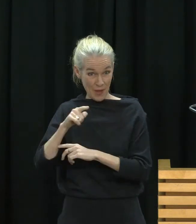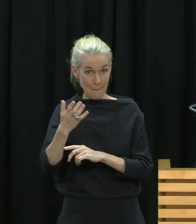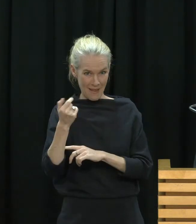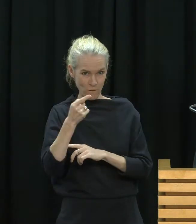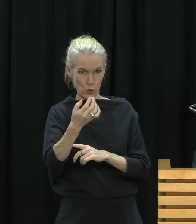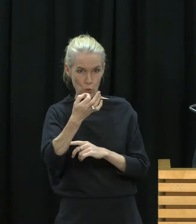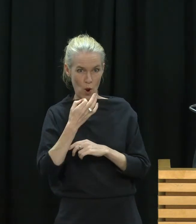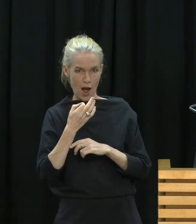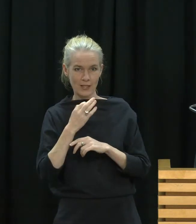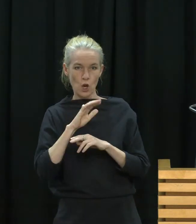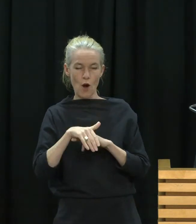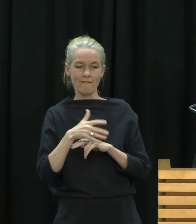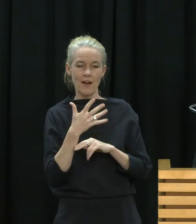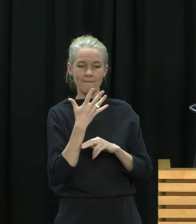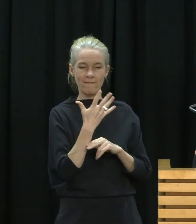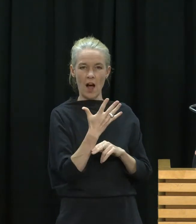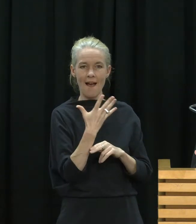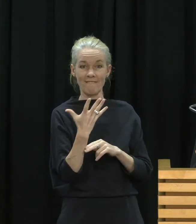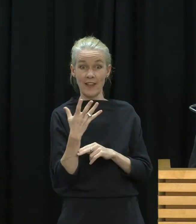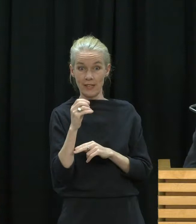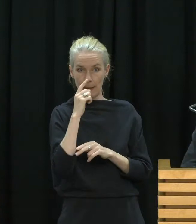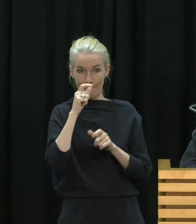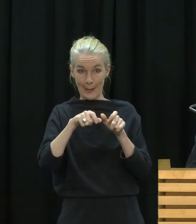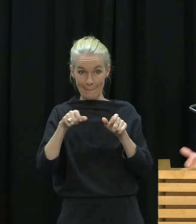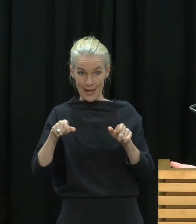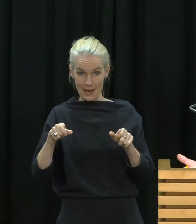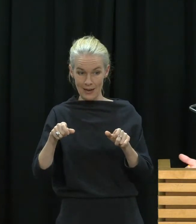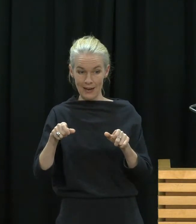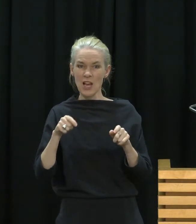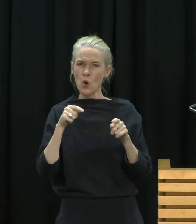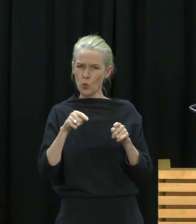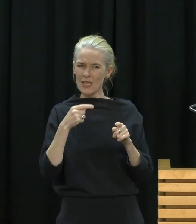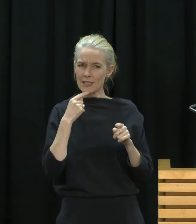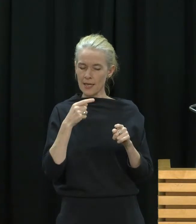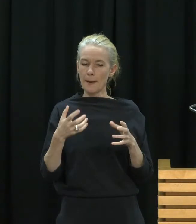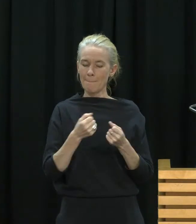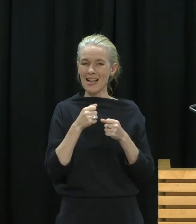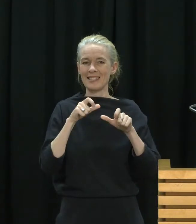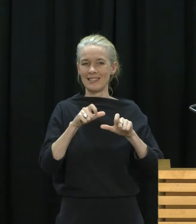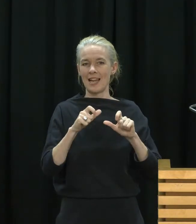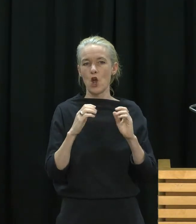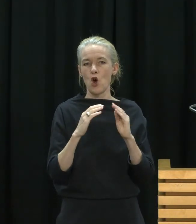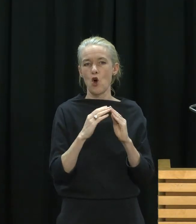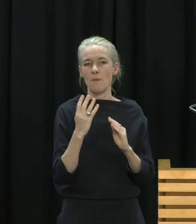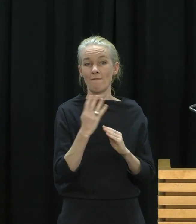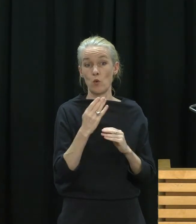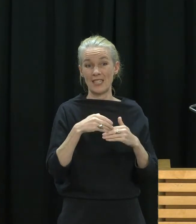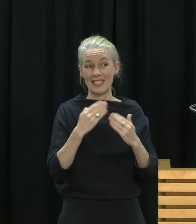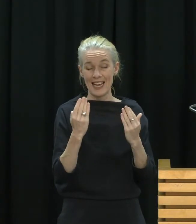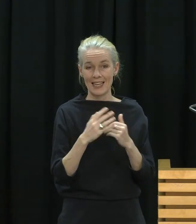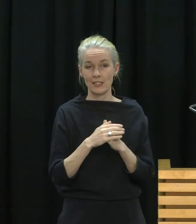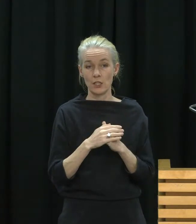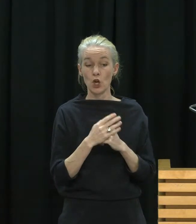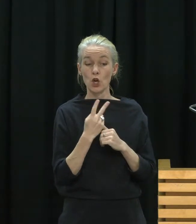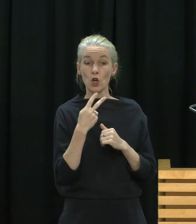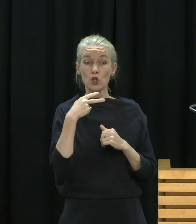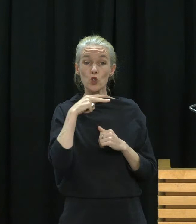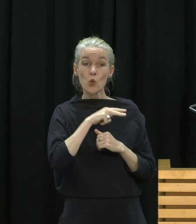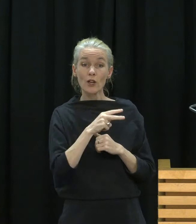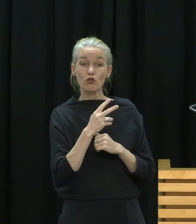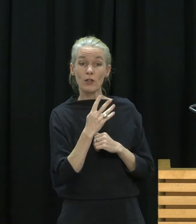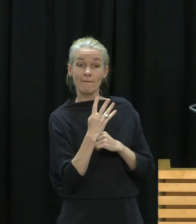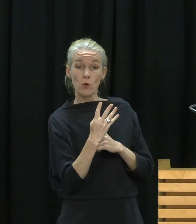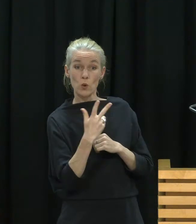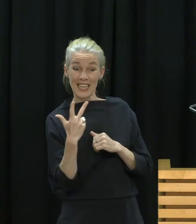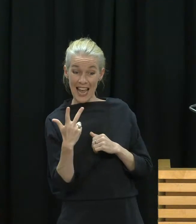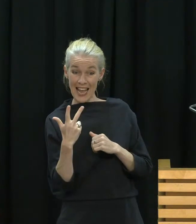550 people who are required to isolate for 14 days, 248, that is 45%, had